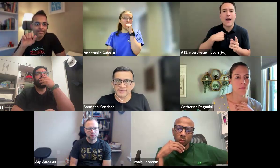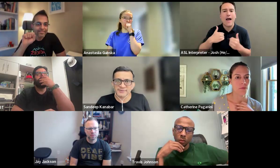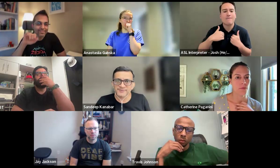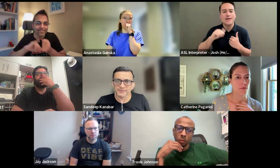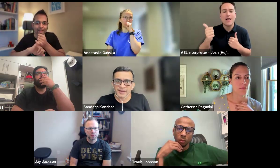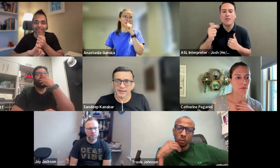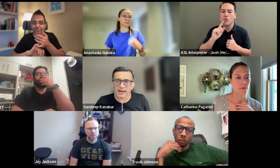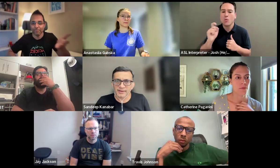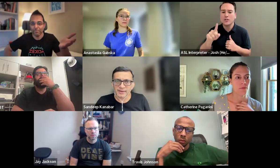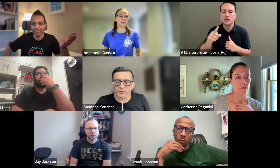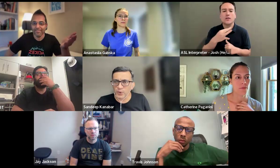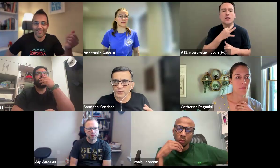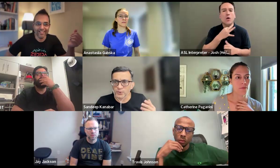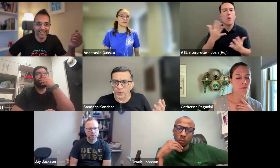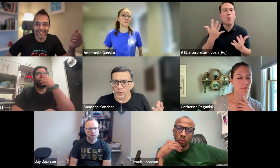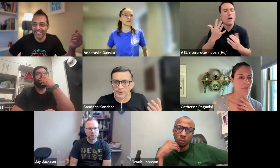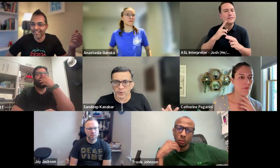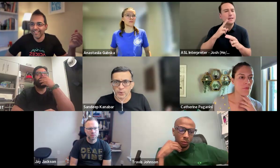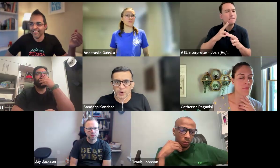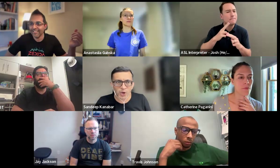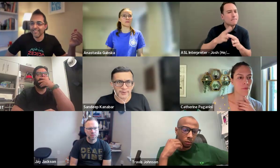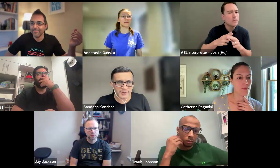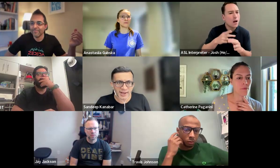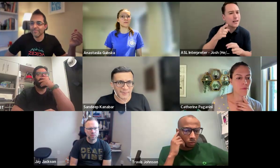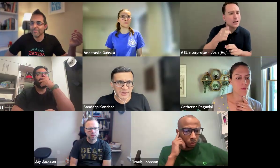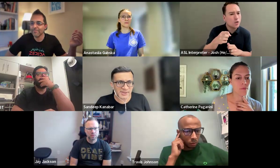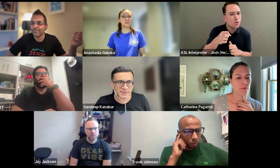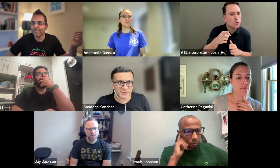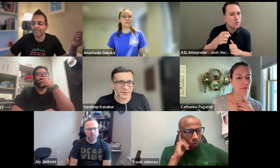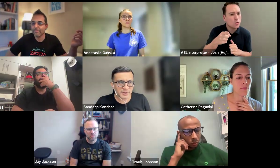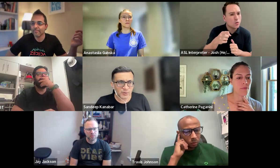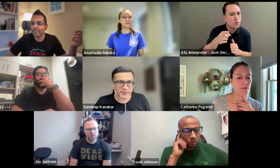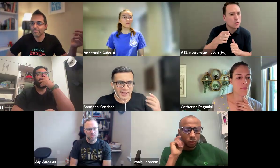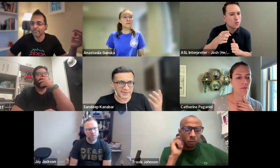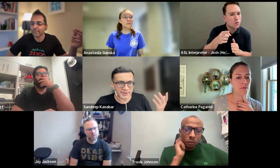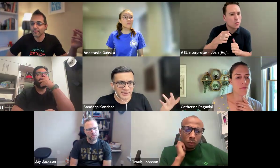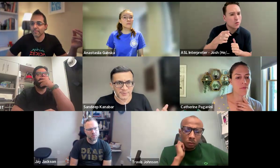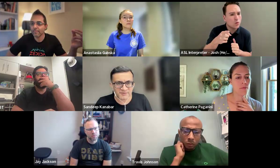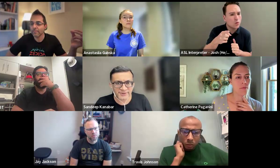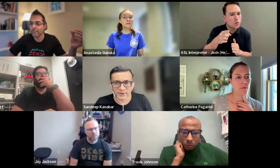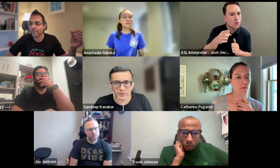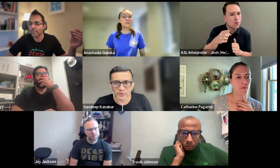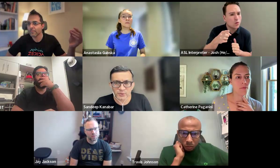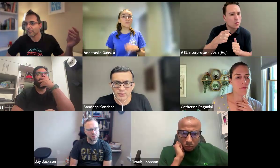event? Like if you want to hold a KubeCon recap session, what exactly is preventing you?